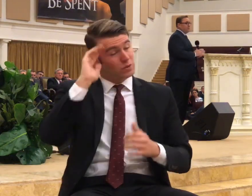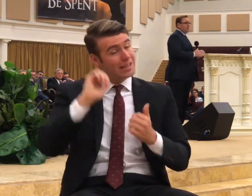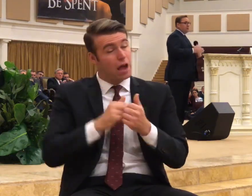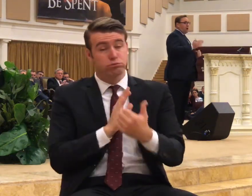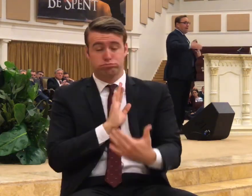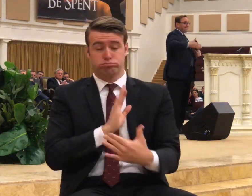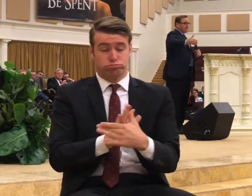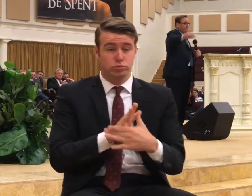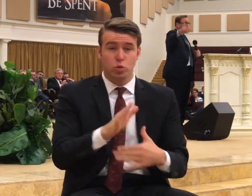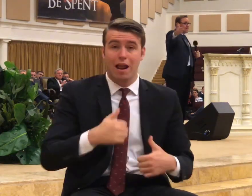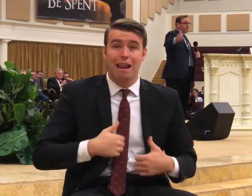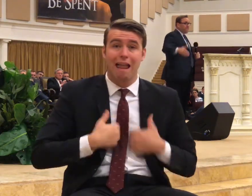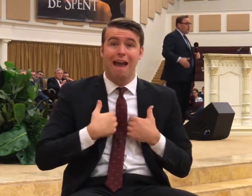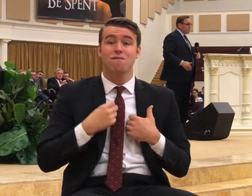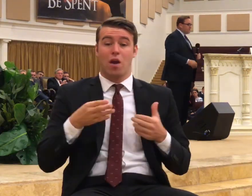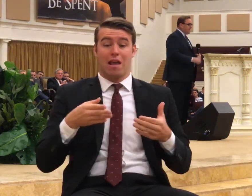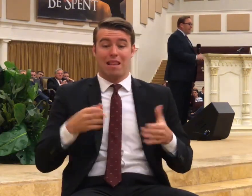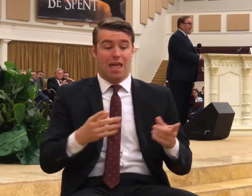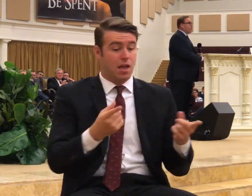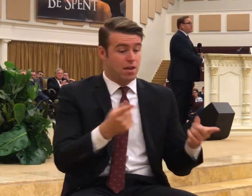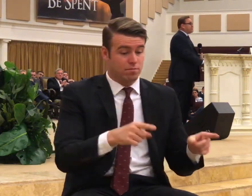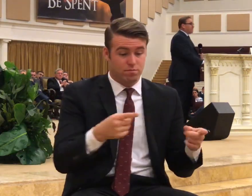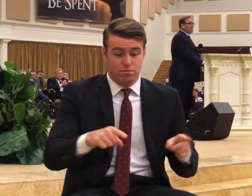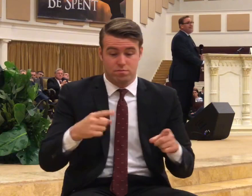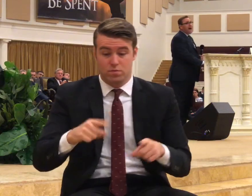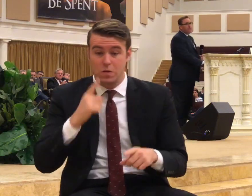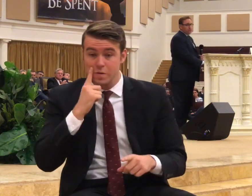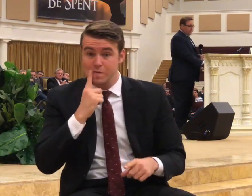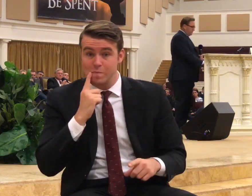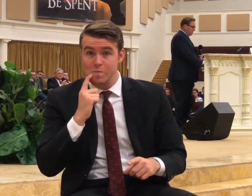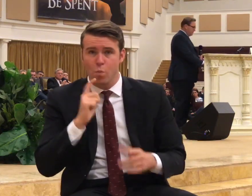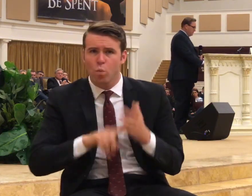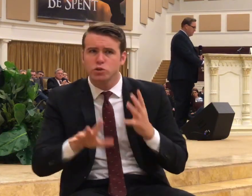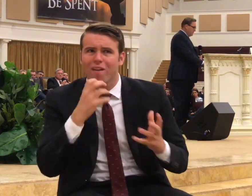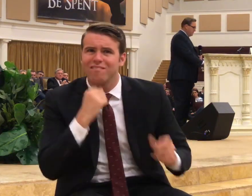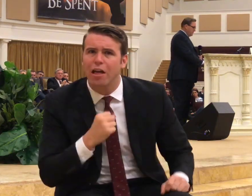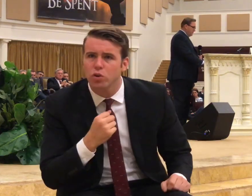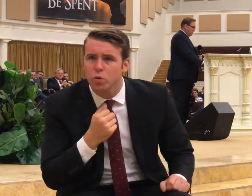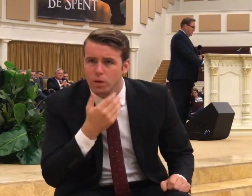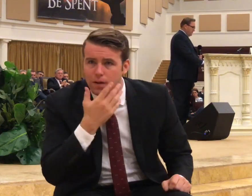life or let some things unfold to find out what you really value.